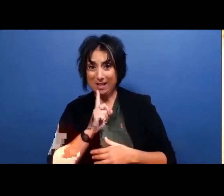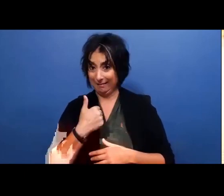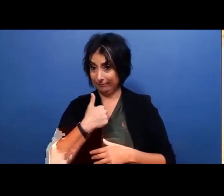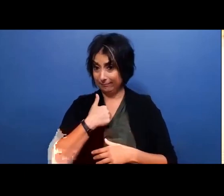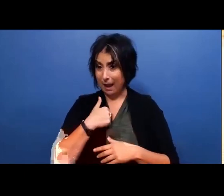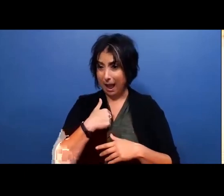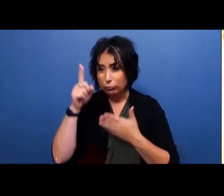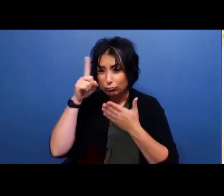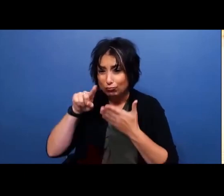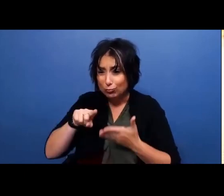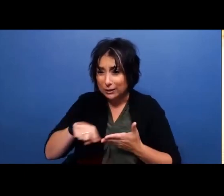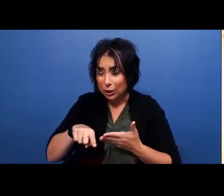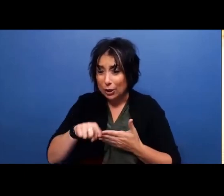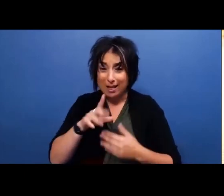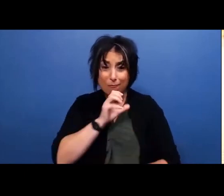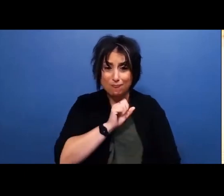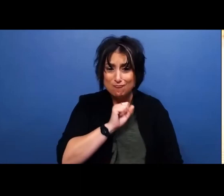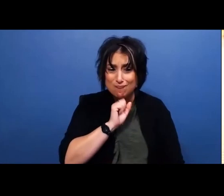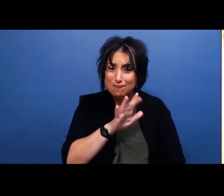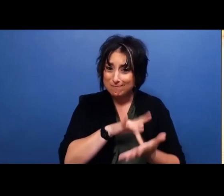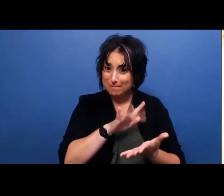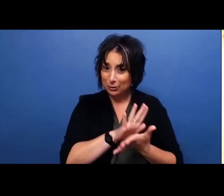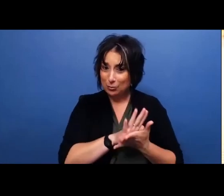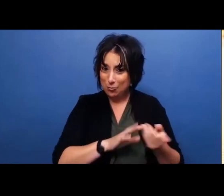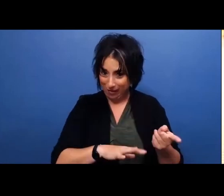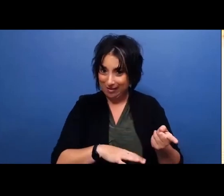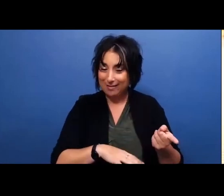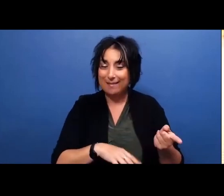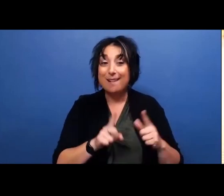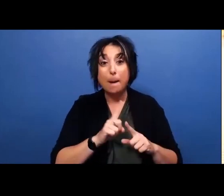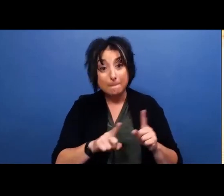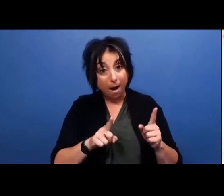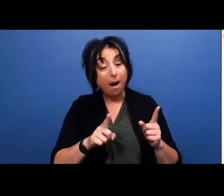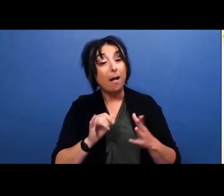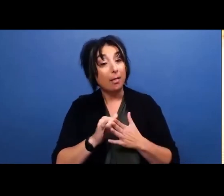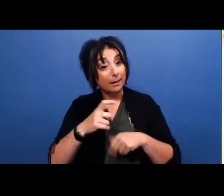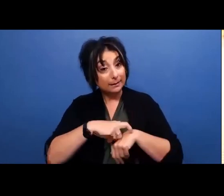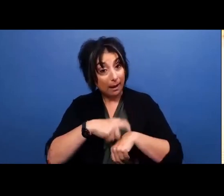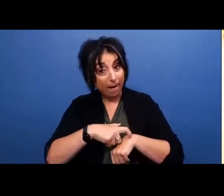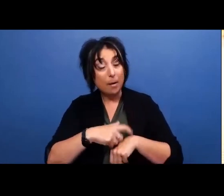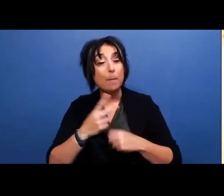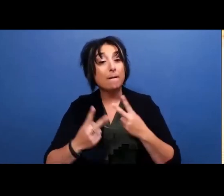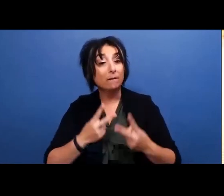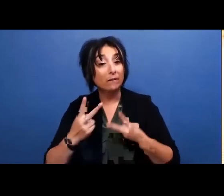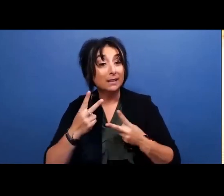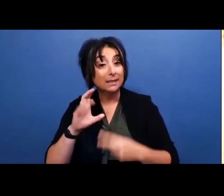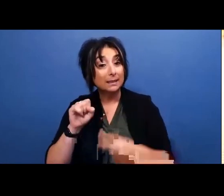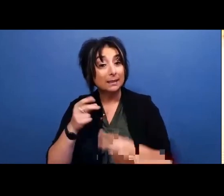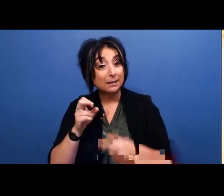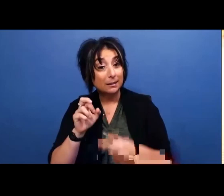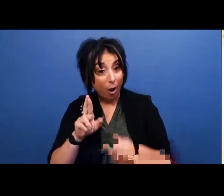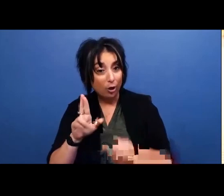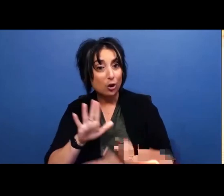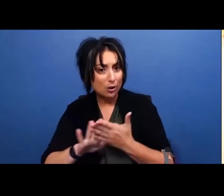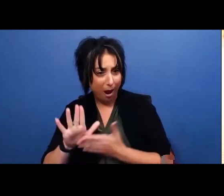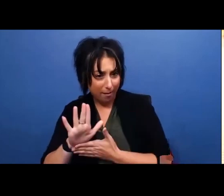my research in China. But the visiting scholar was in college. And so maybe you've